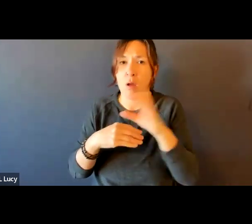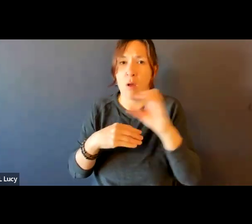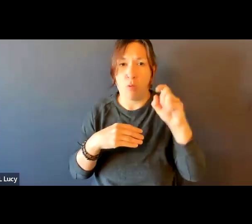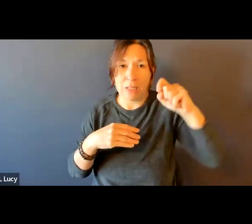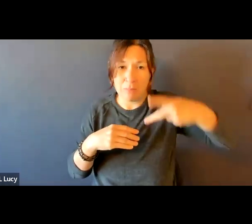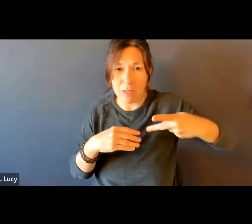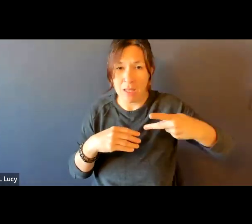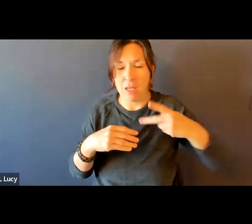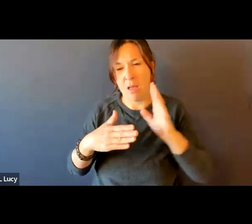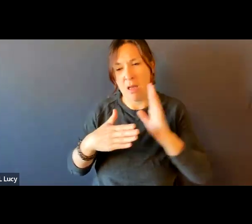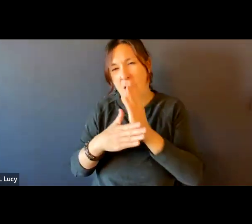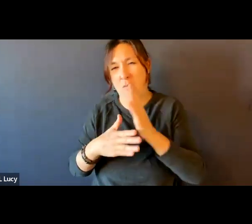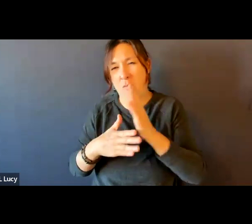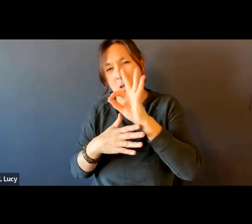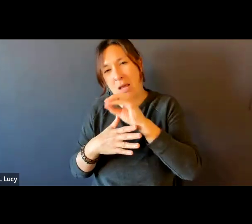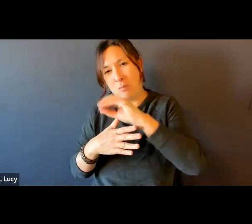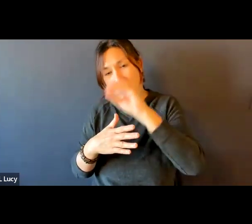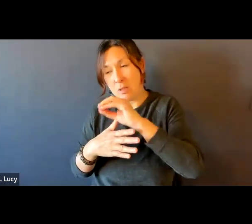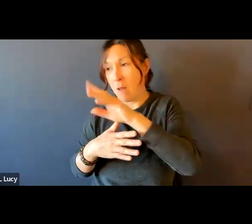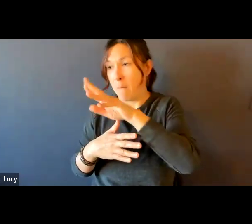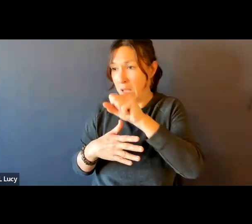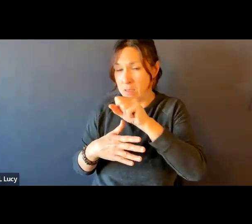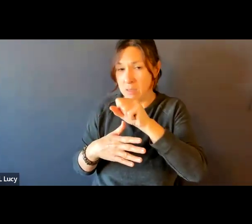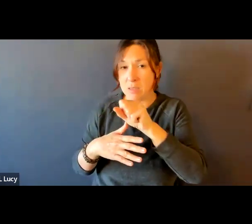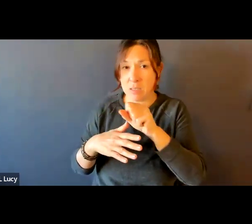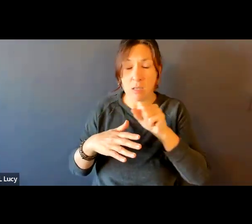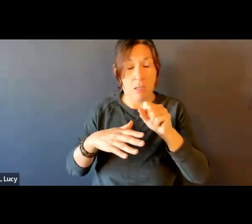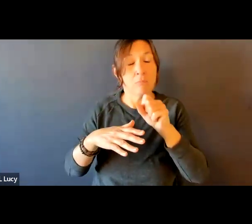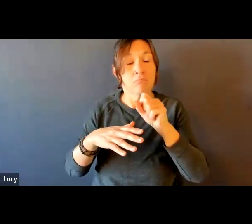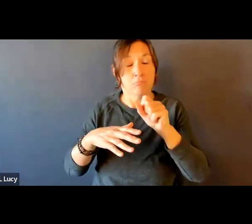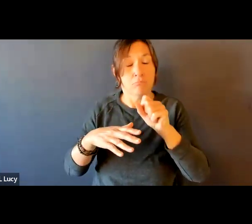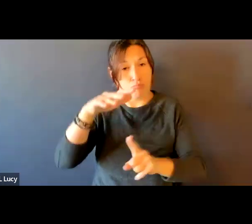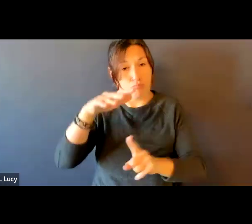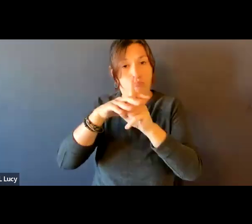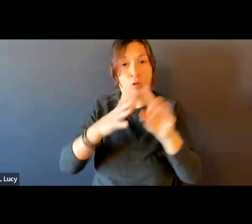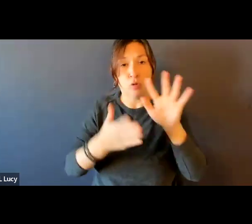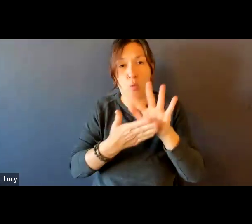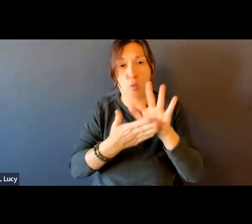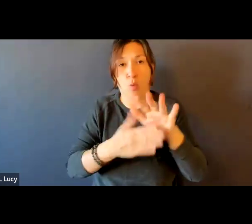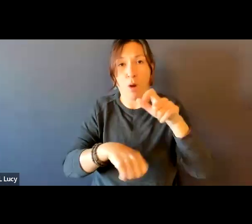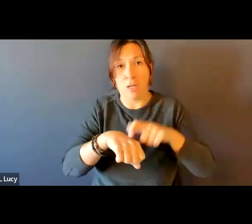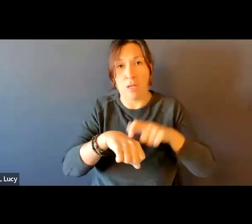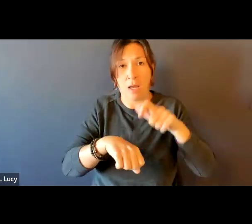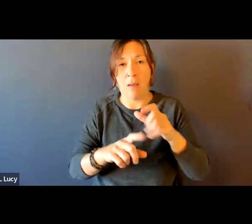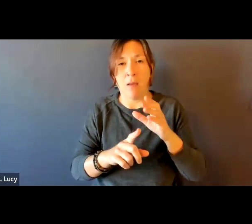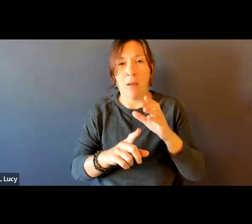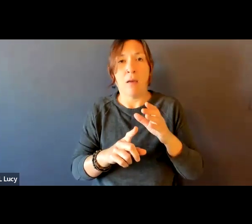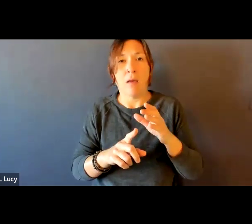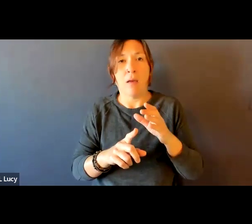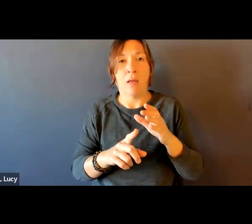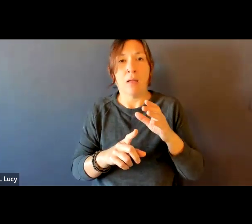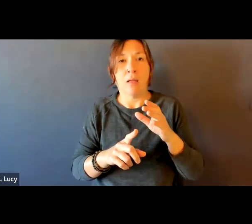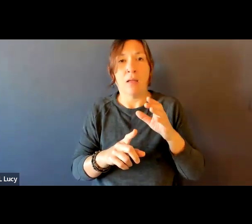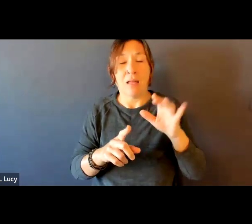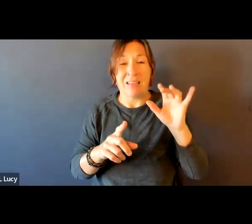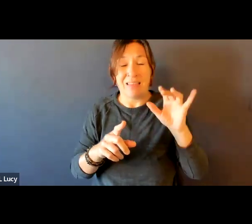averaged 90% of buses arriving at school on time, compared to 89% during the same